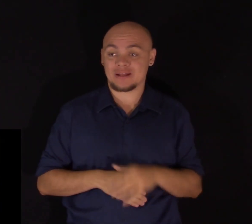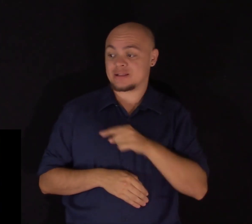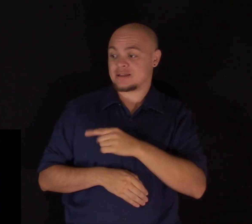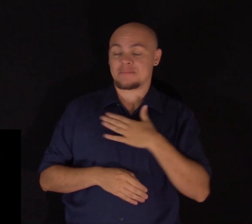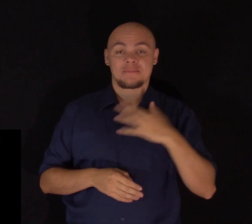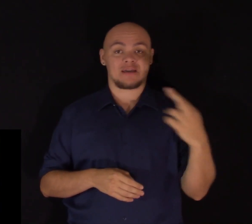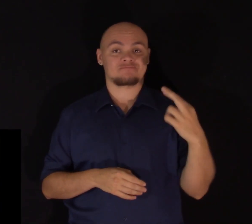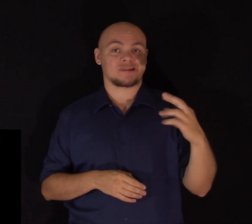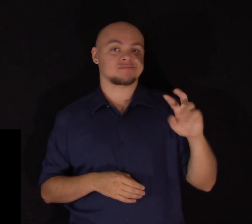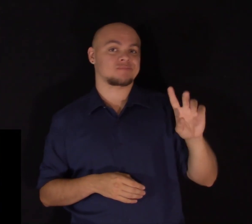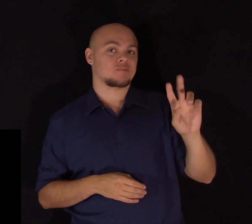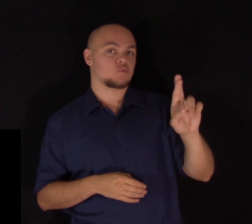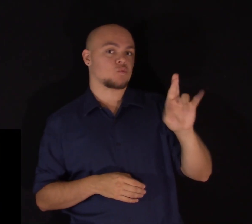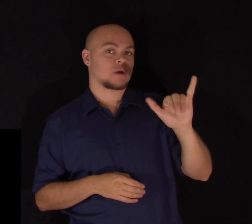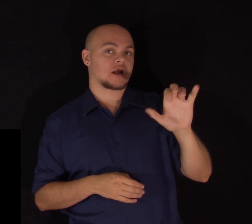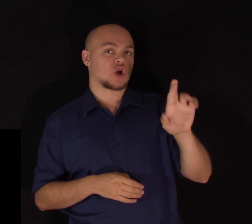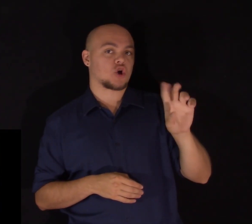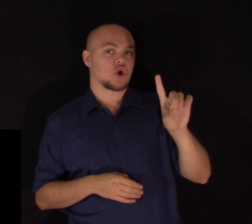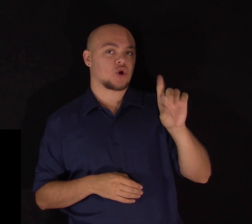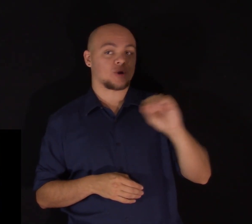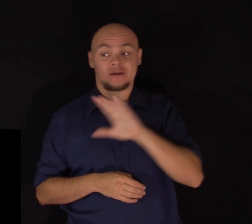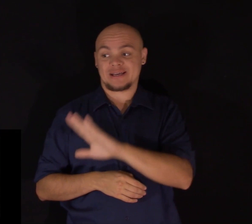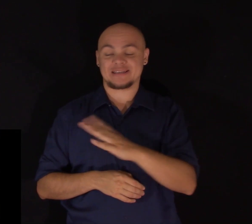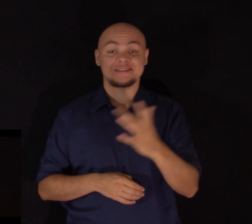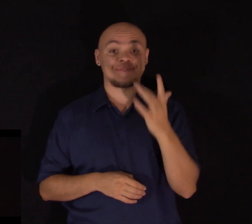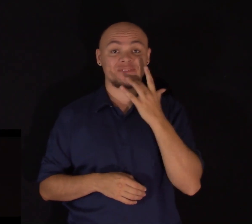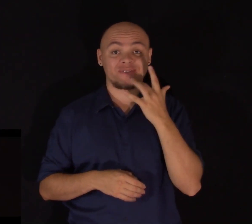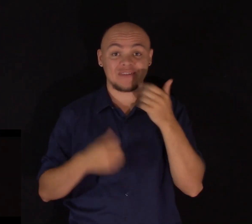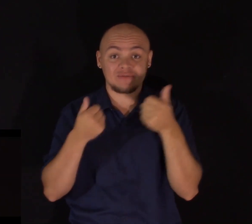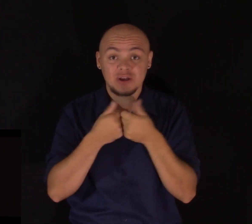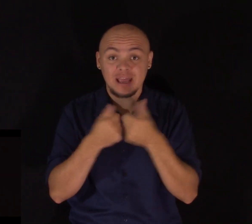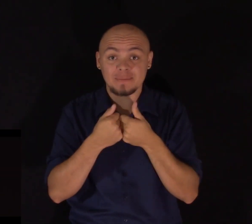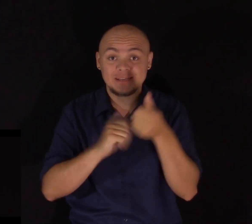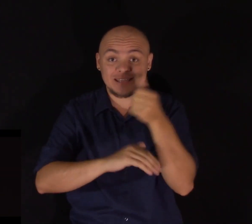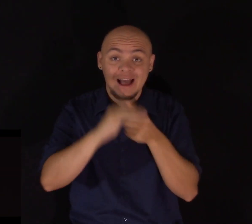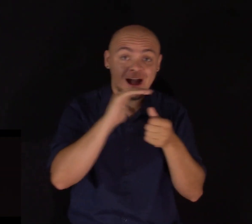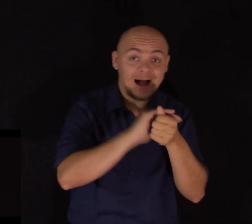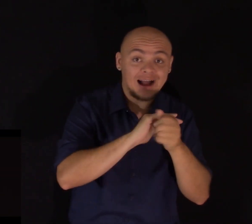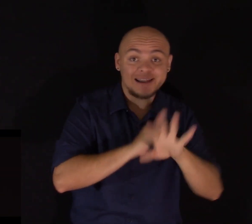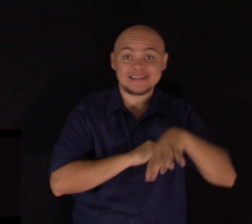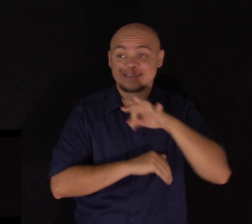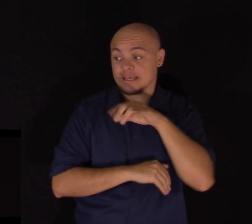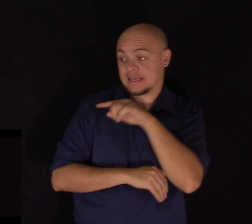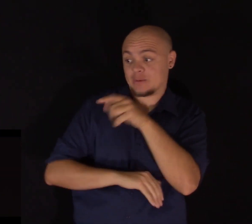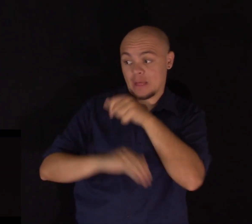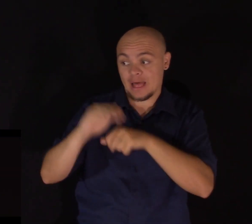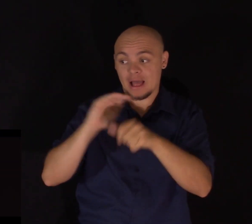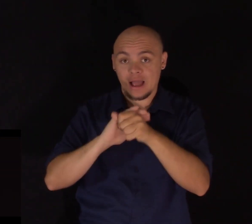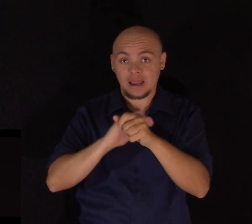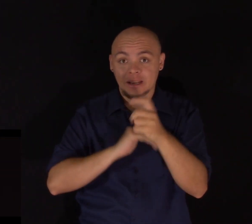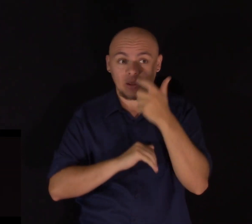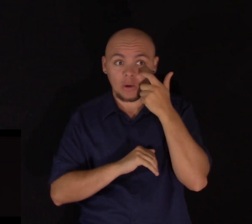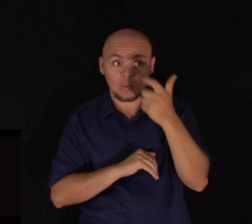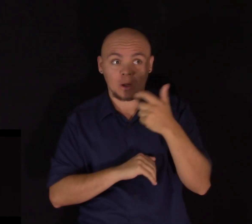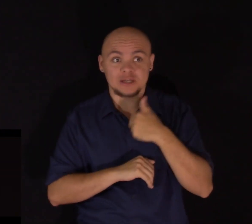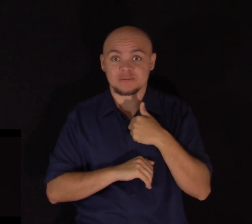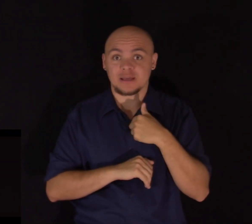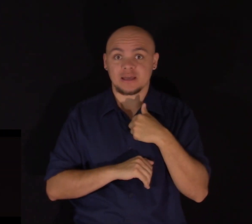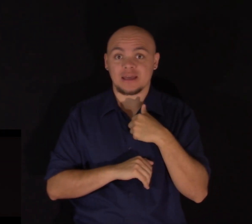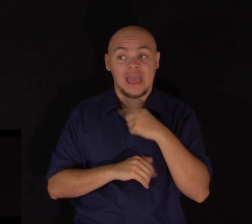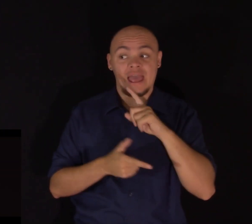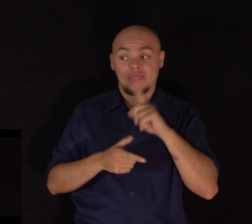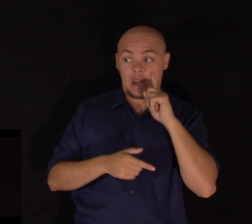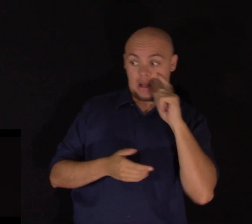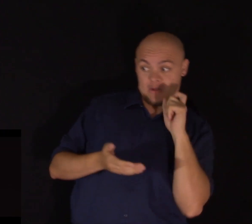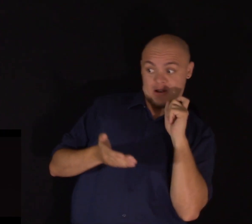Cuban crocodile. And Ricardo's favorite game is hide and seek. Ricardo likes to hide and watch me until I catch him